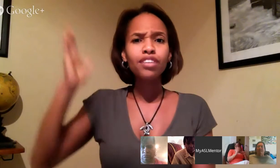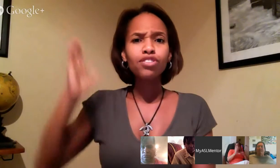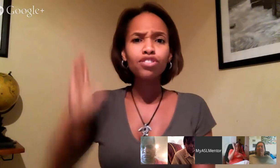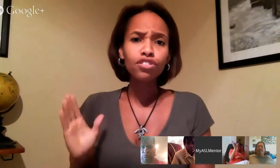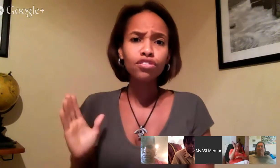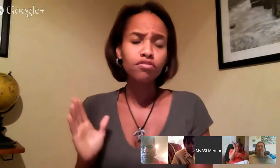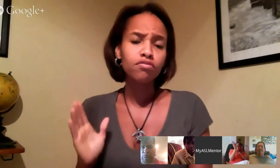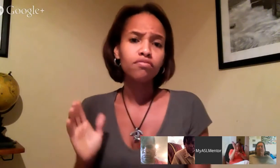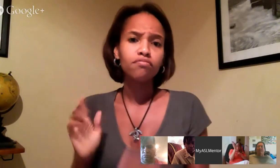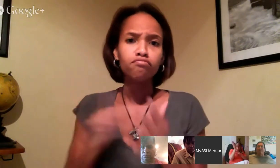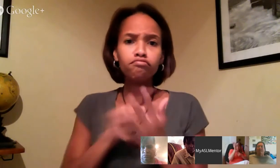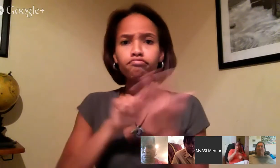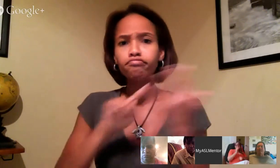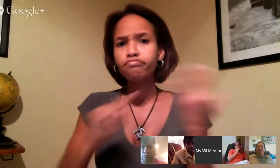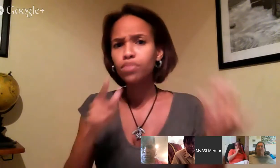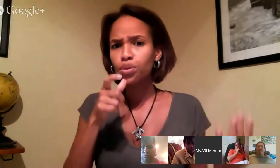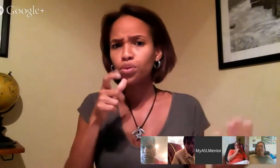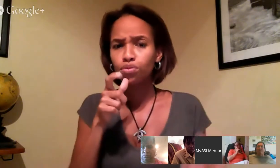Presenter.